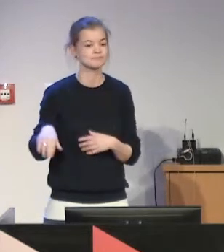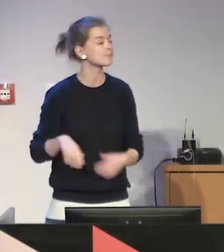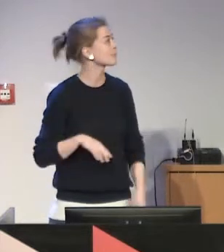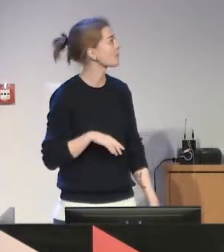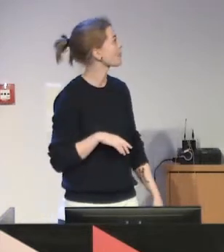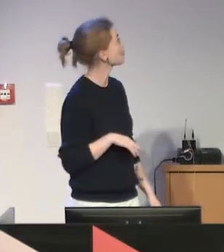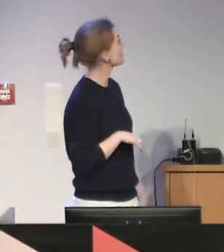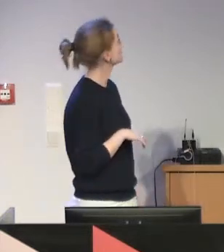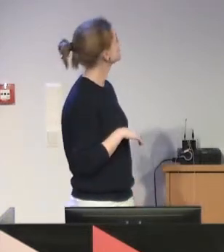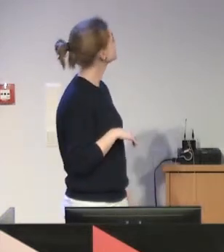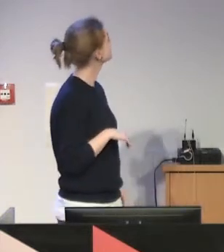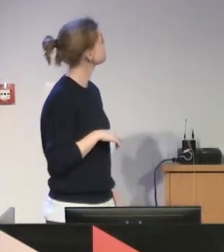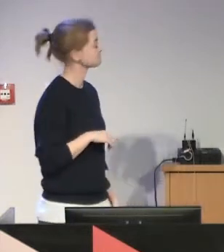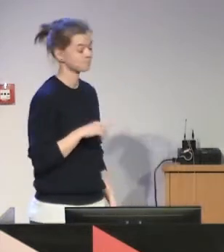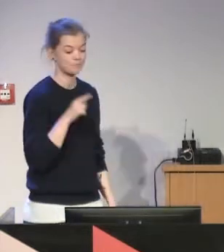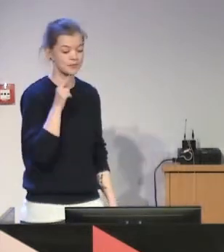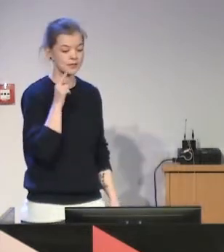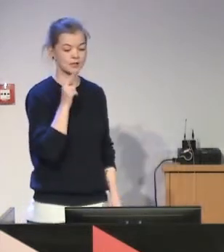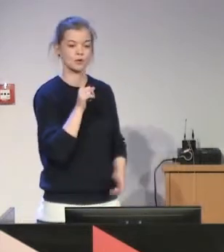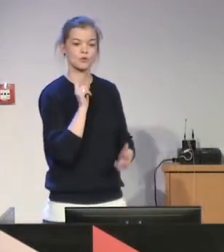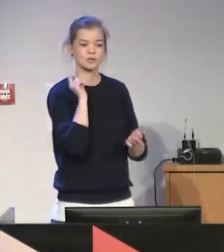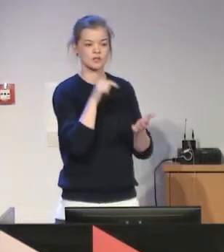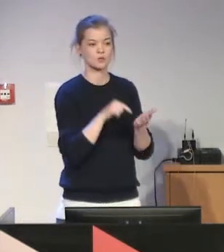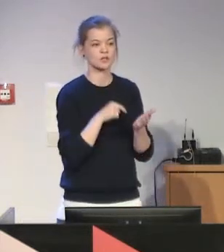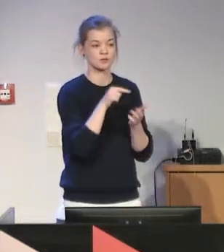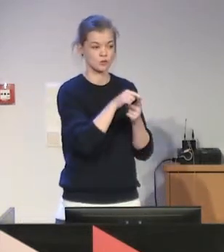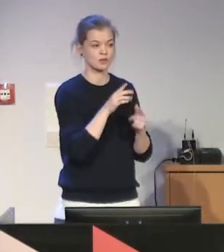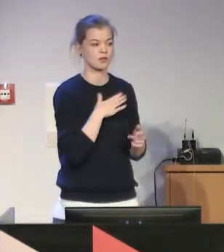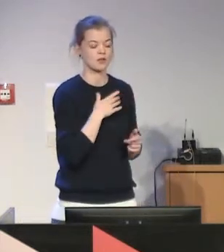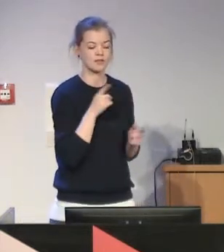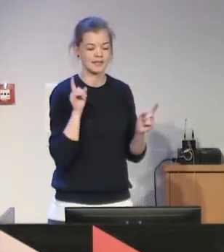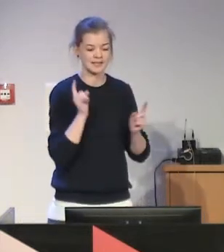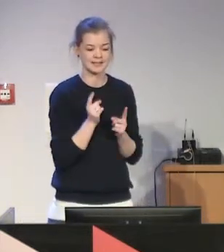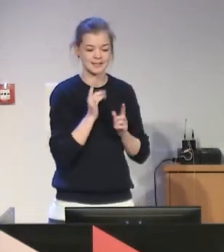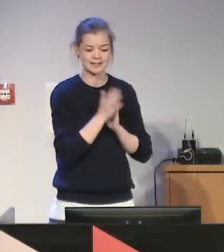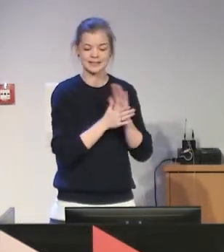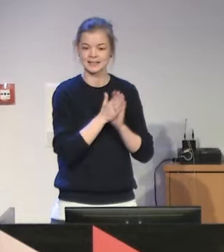He got surgery to get a cochlear implant, but never really used it.